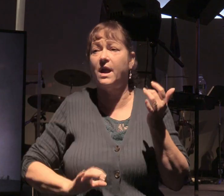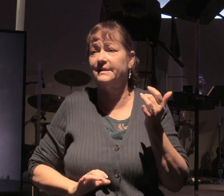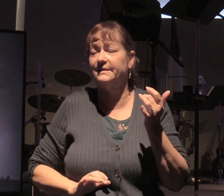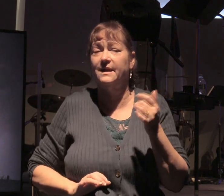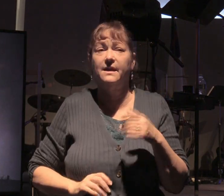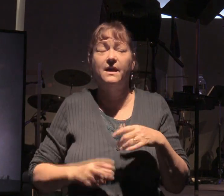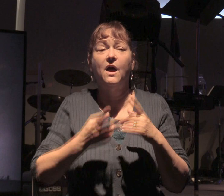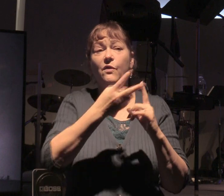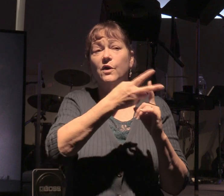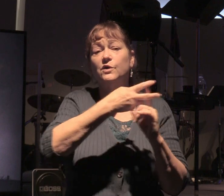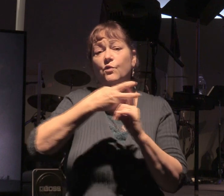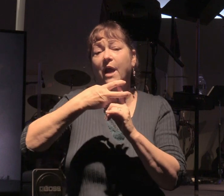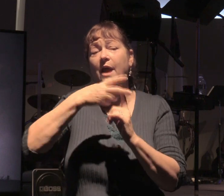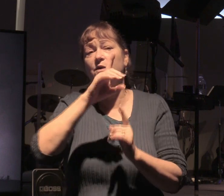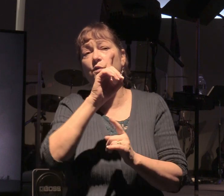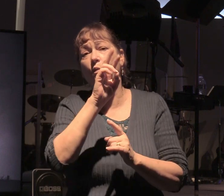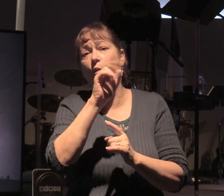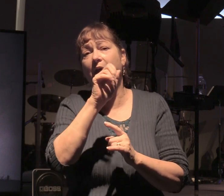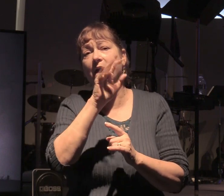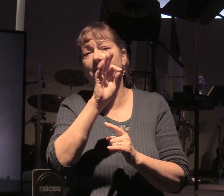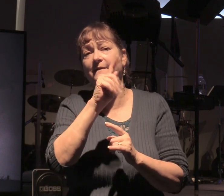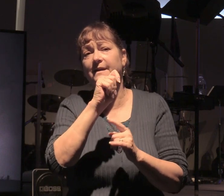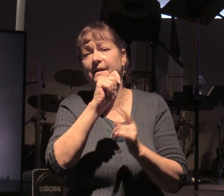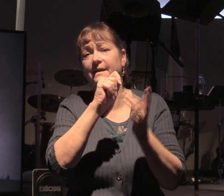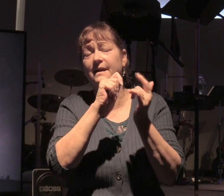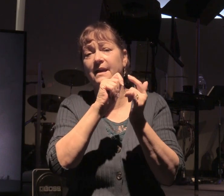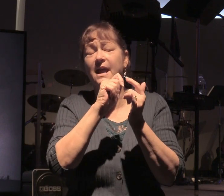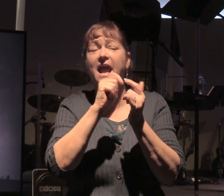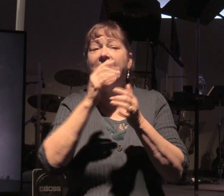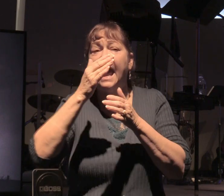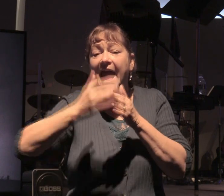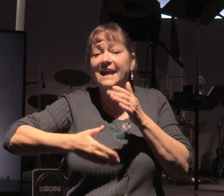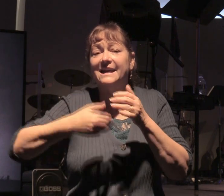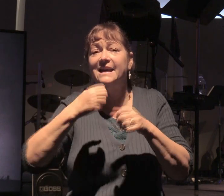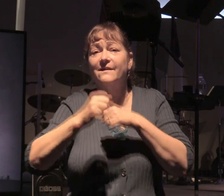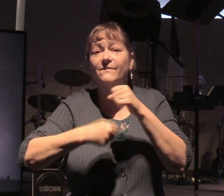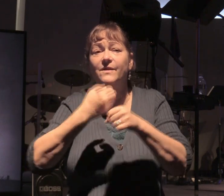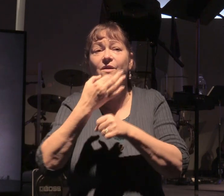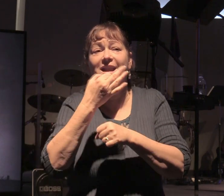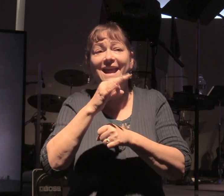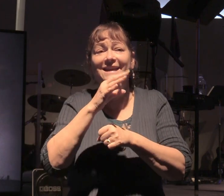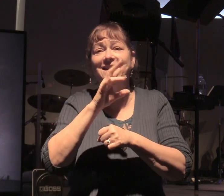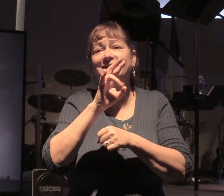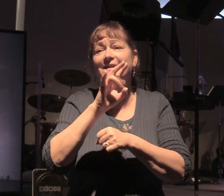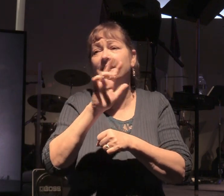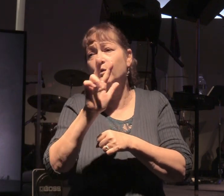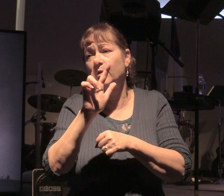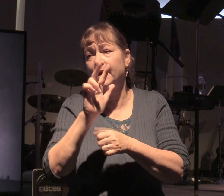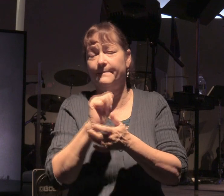The draft, as we called it, ultimately ended in 1973.